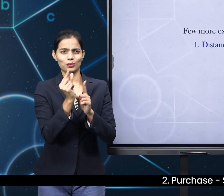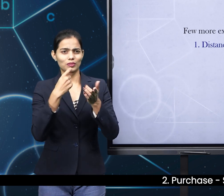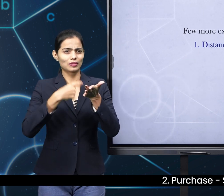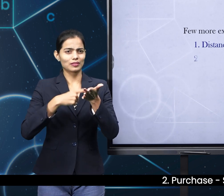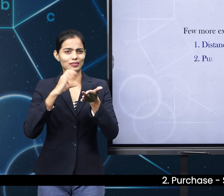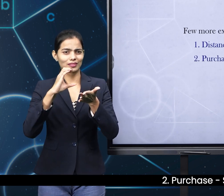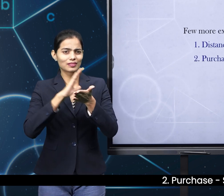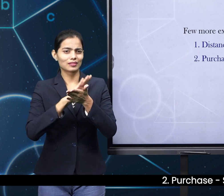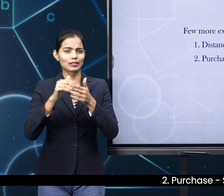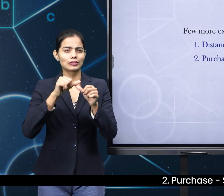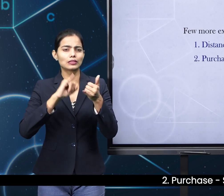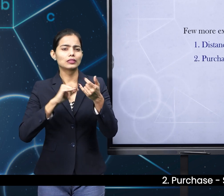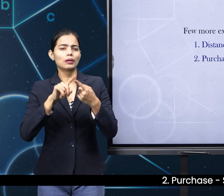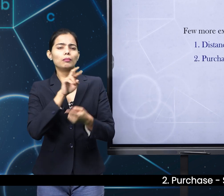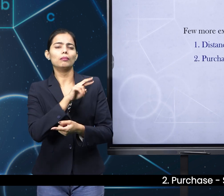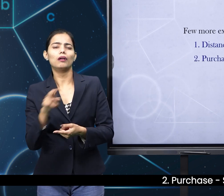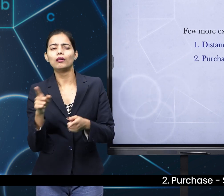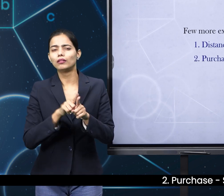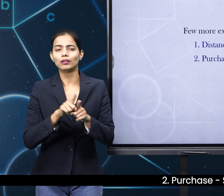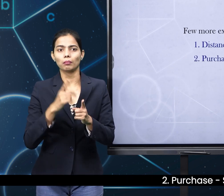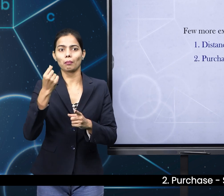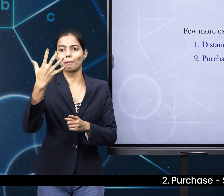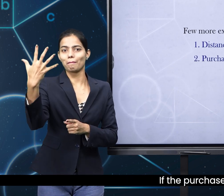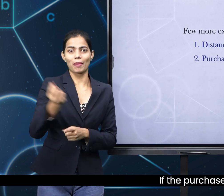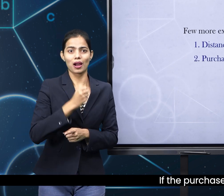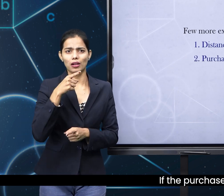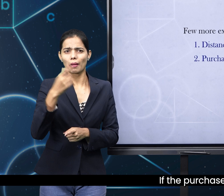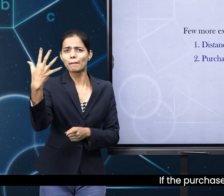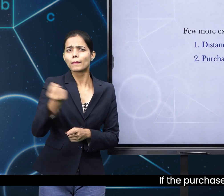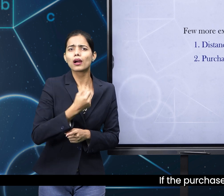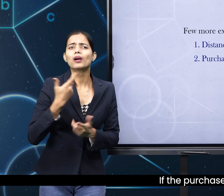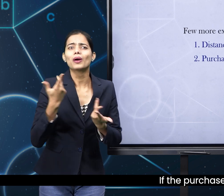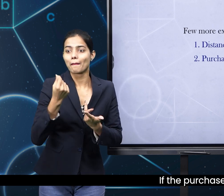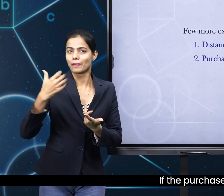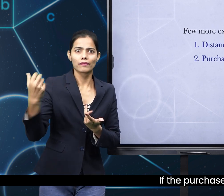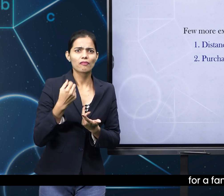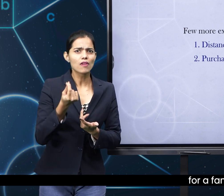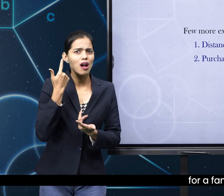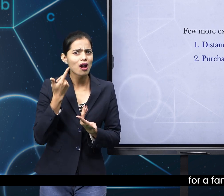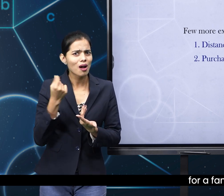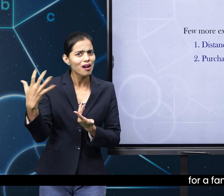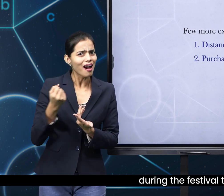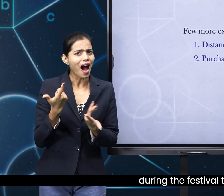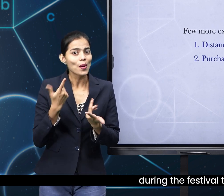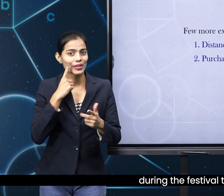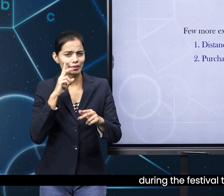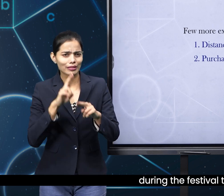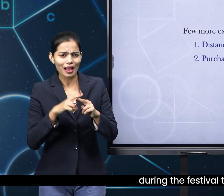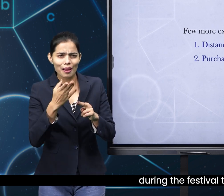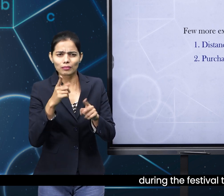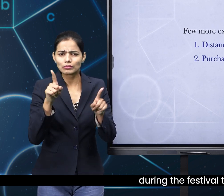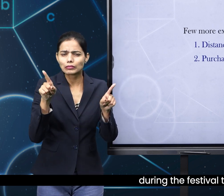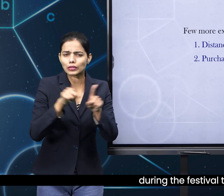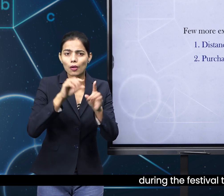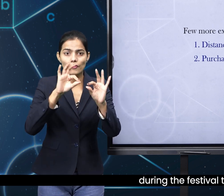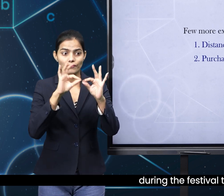Number 2, purchase spending. If the purchase of utilities for a family during the